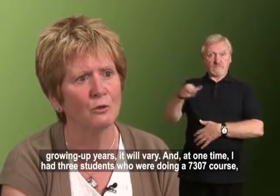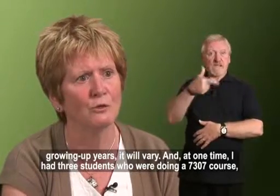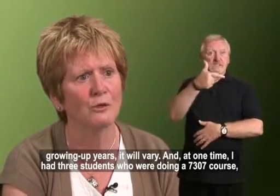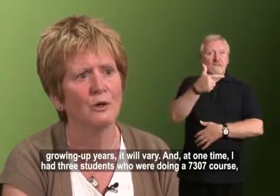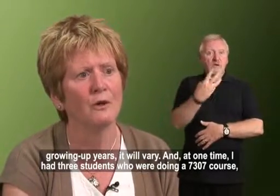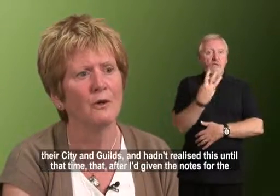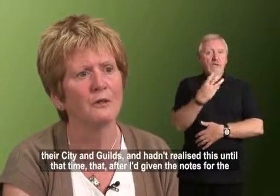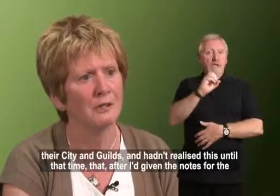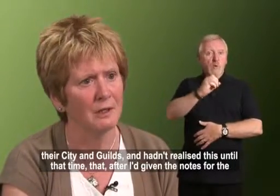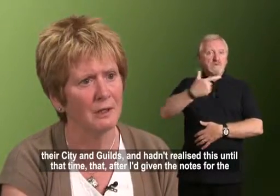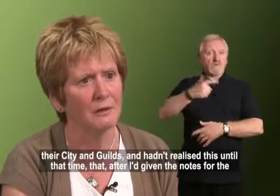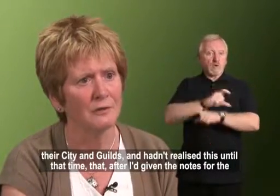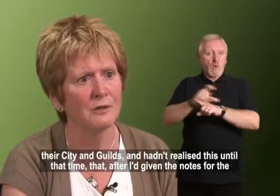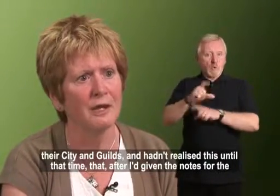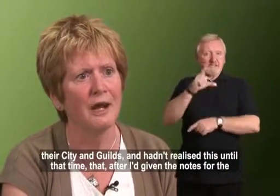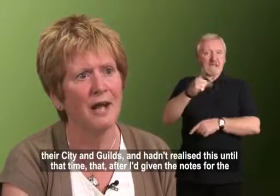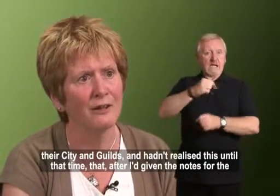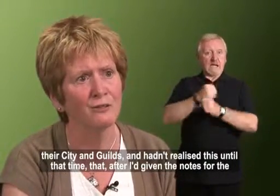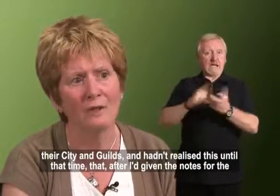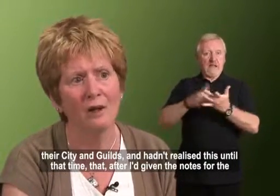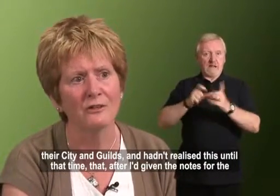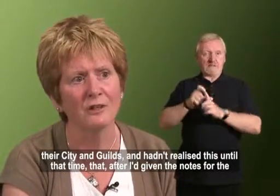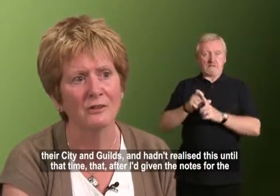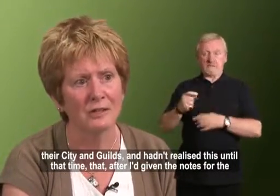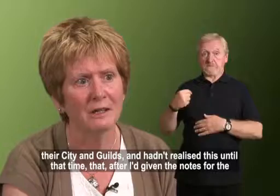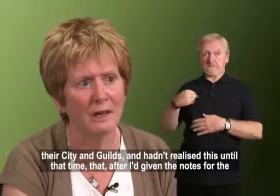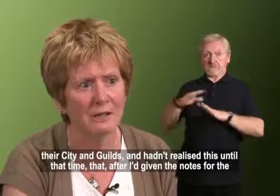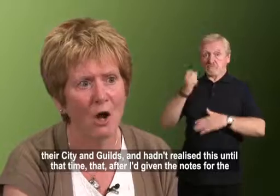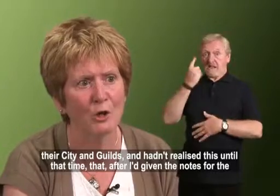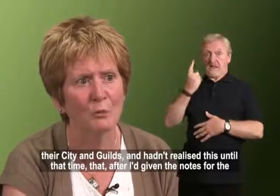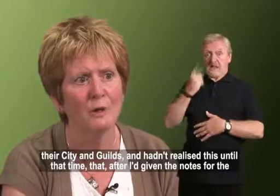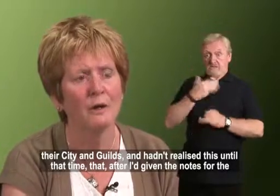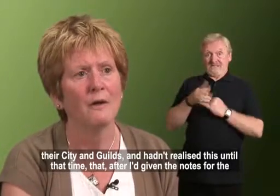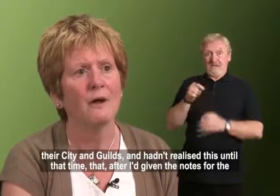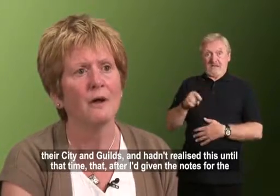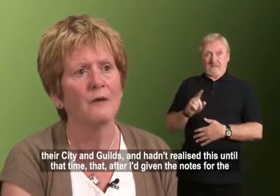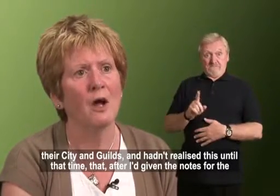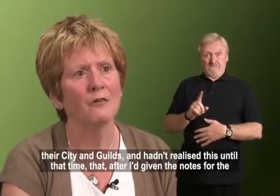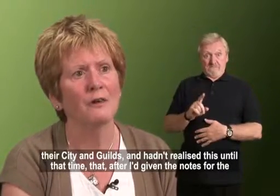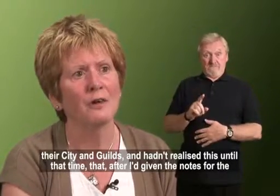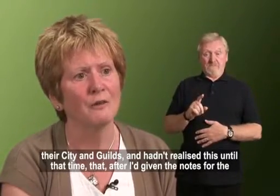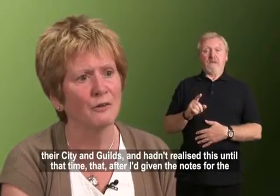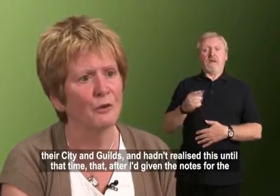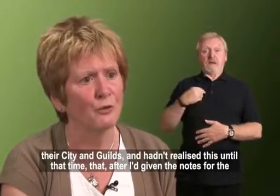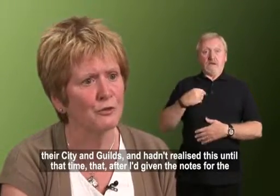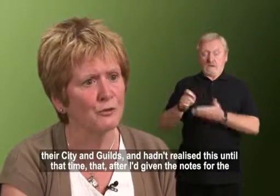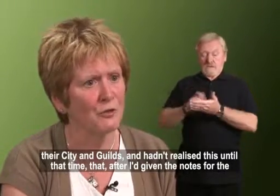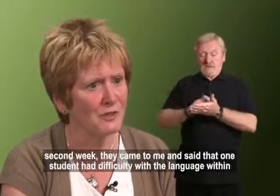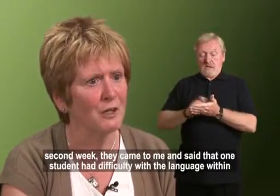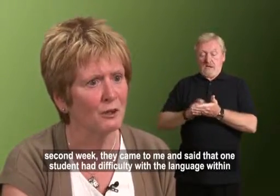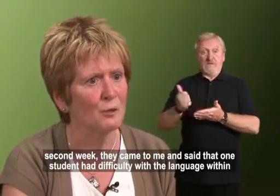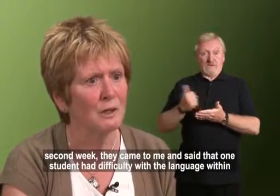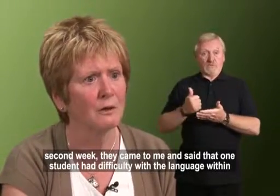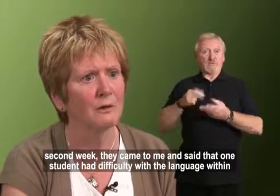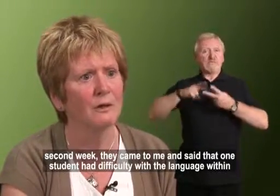7307 course, the City and Guilds, and I hadn't realised this until that time, that after I'd given the notes for